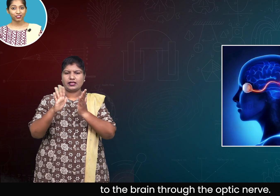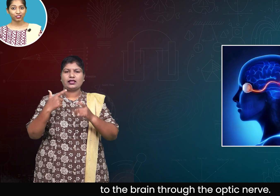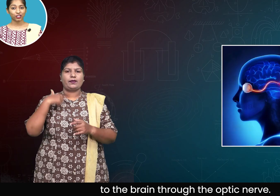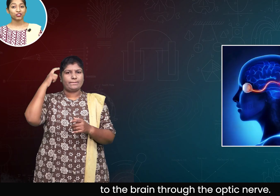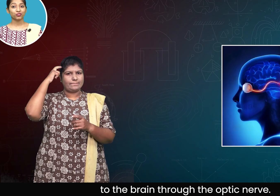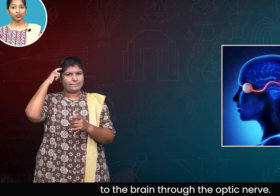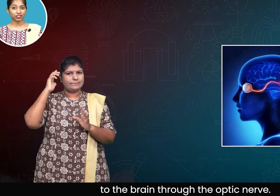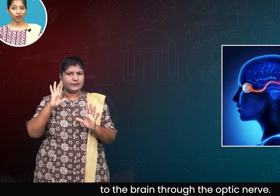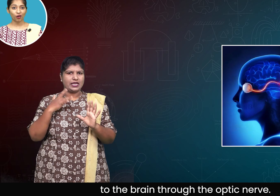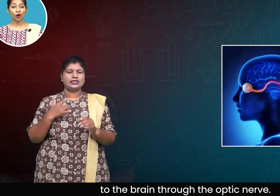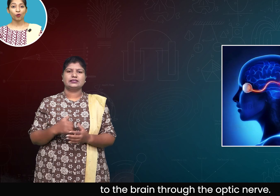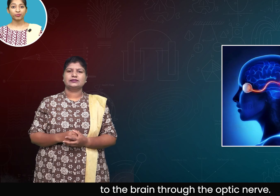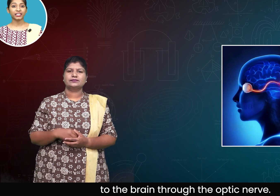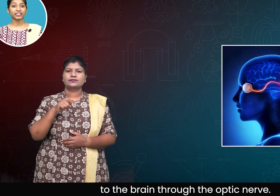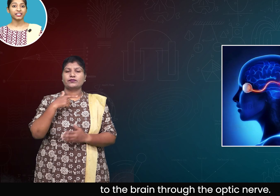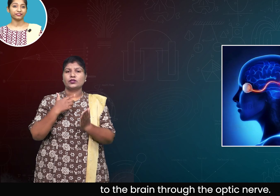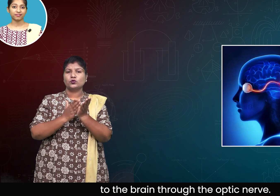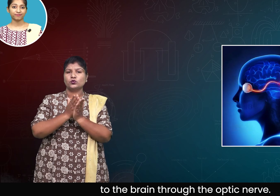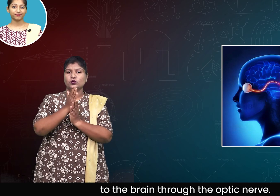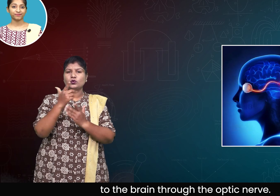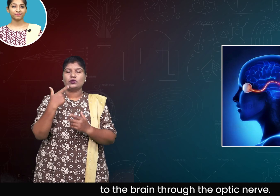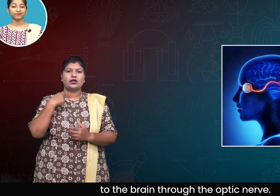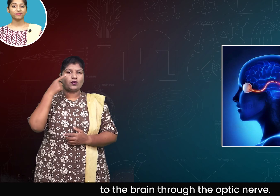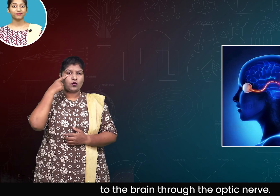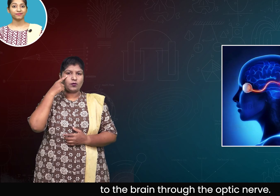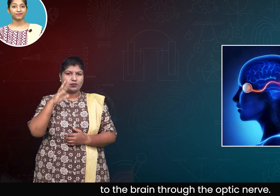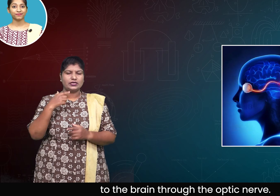brain through the optic nerve.